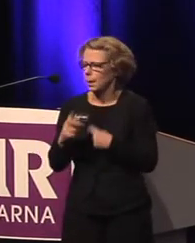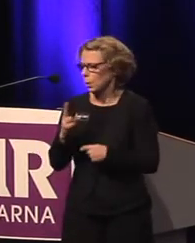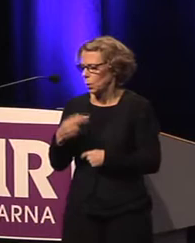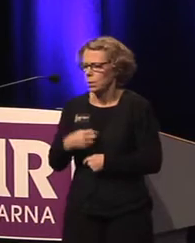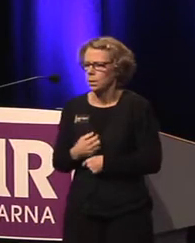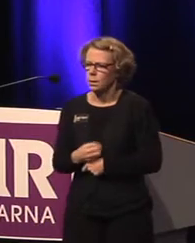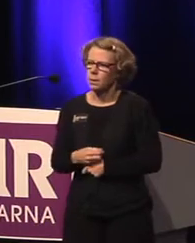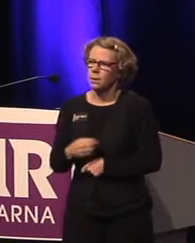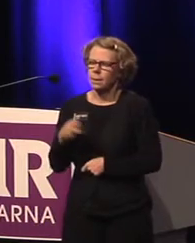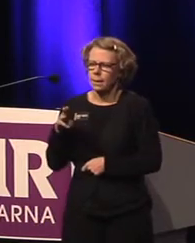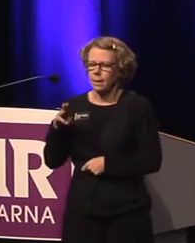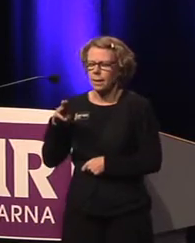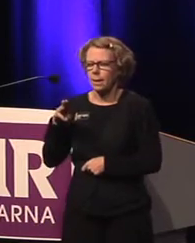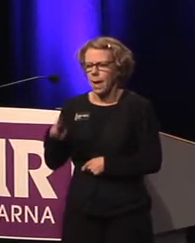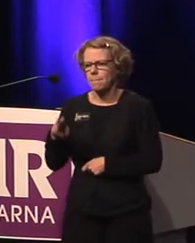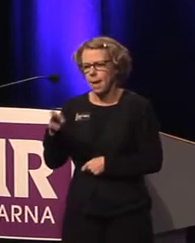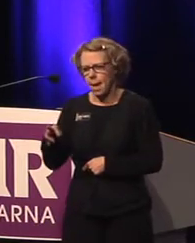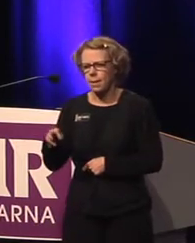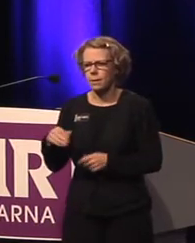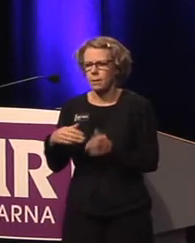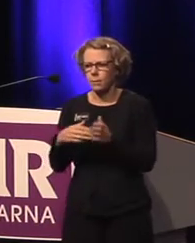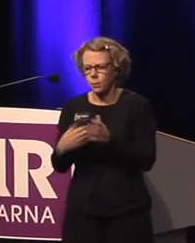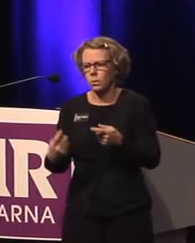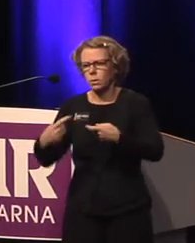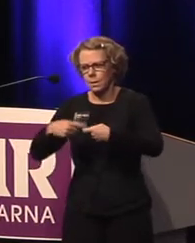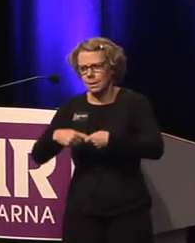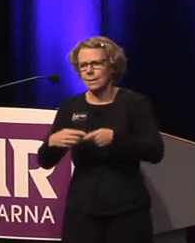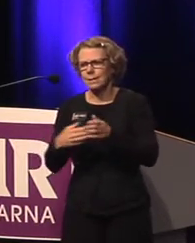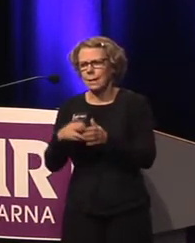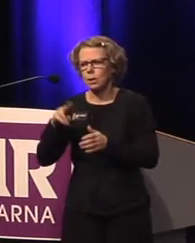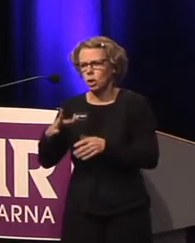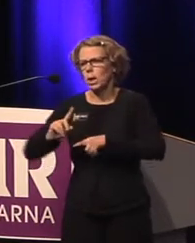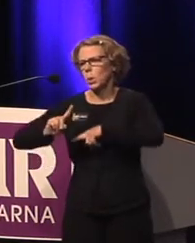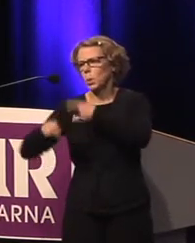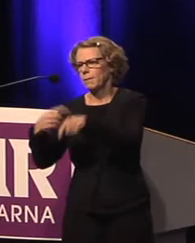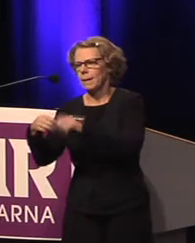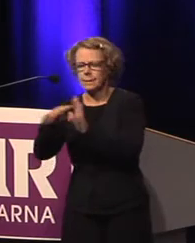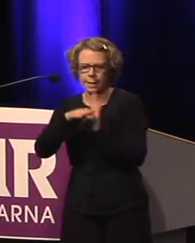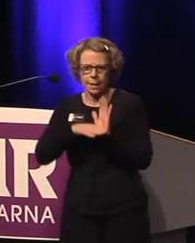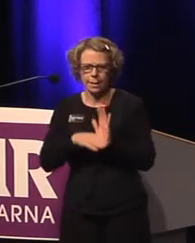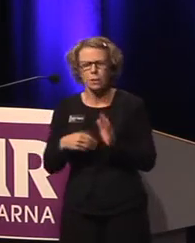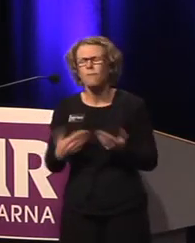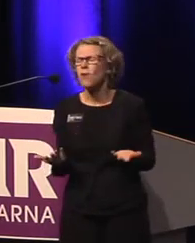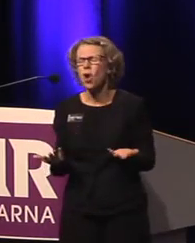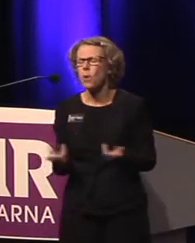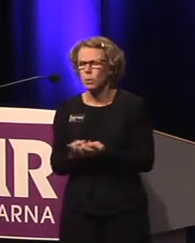human right in the context of the new development agenda. So what is the new development